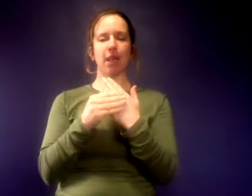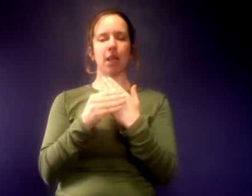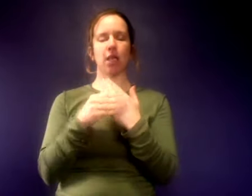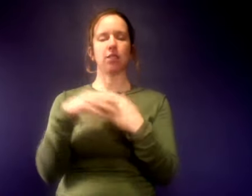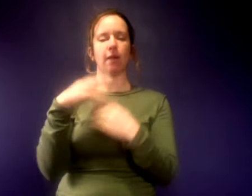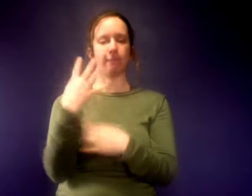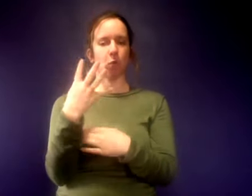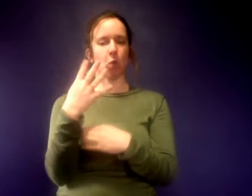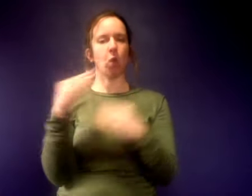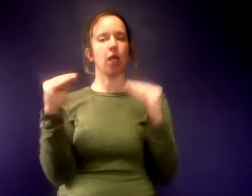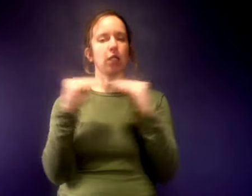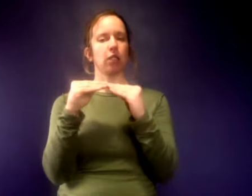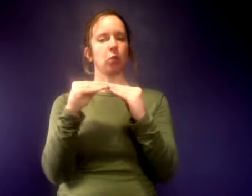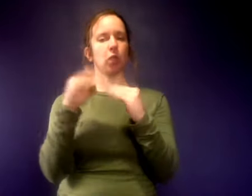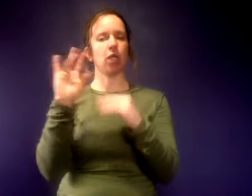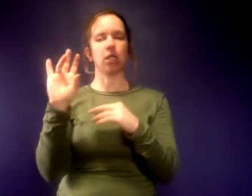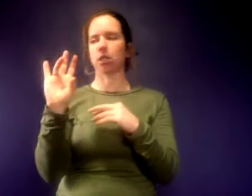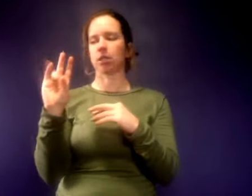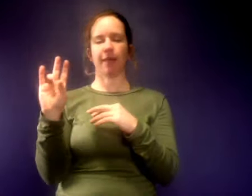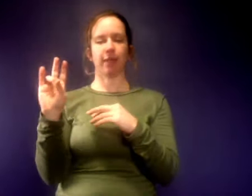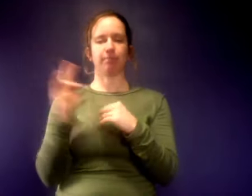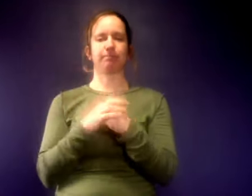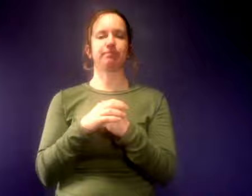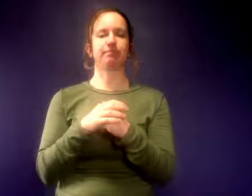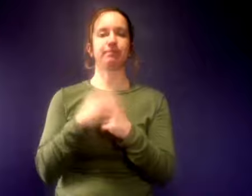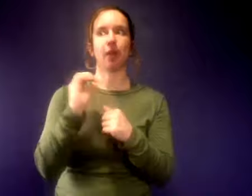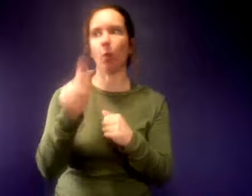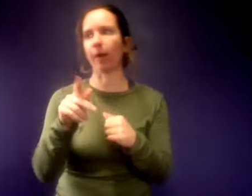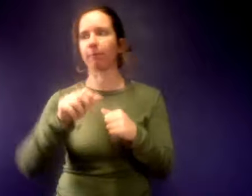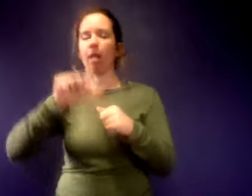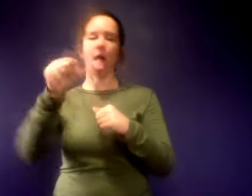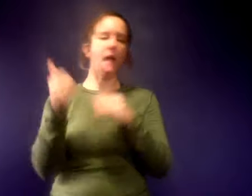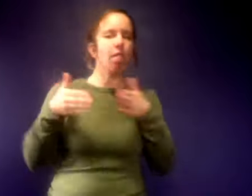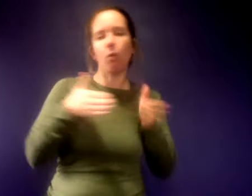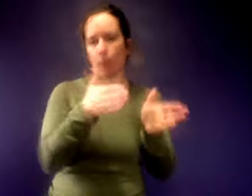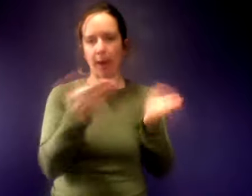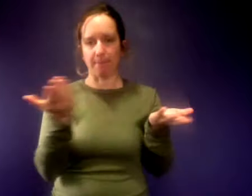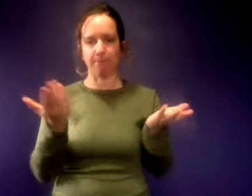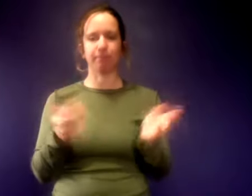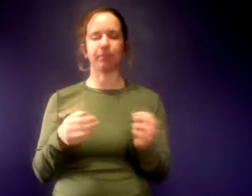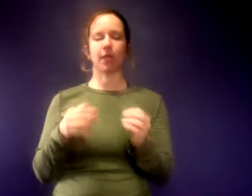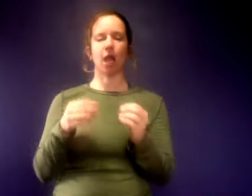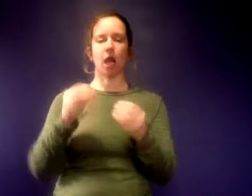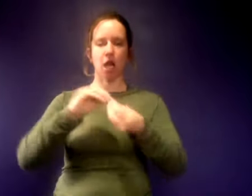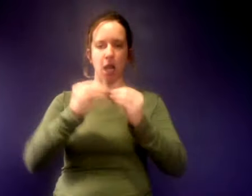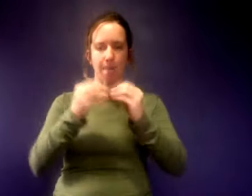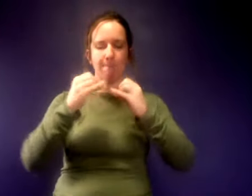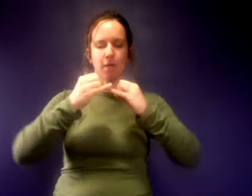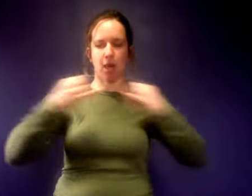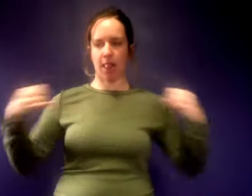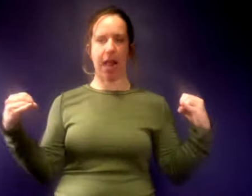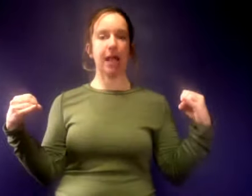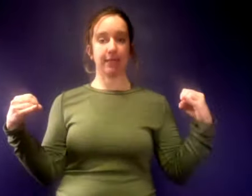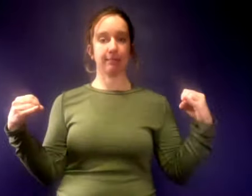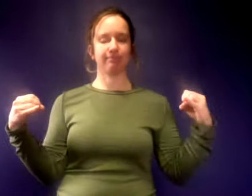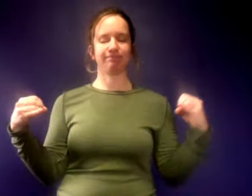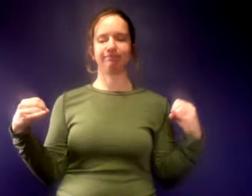to introduce you to another way of thinking about this. It's called the number line. And actually, I think this is how I do it in my head when I forget. I don't